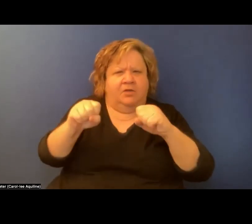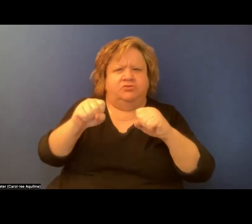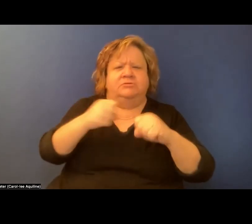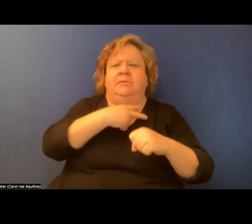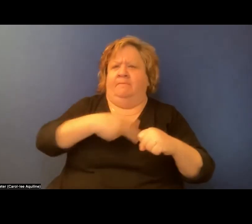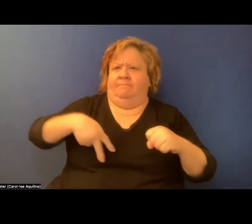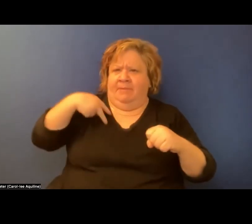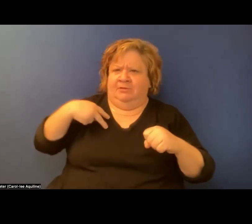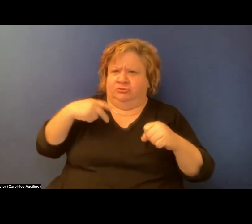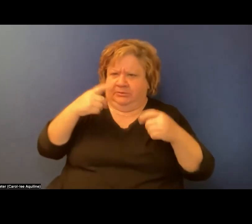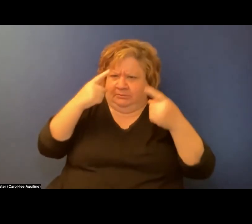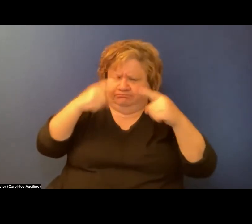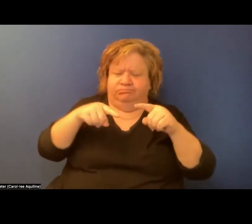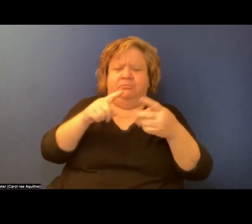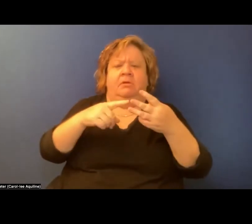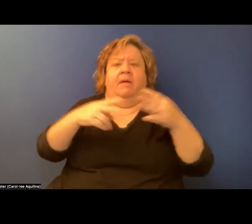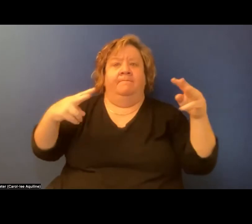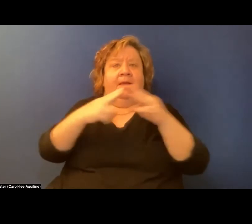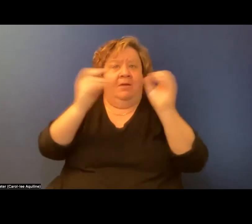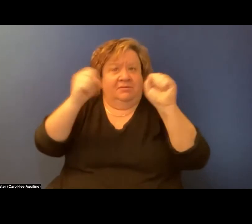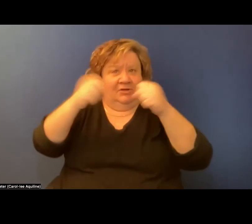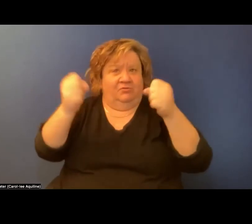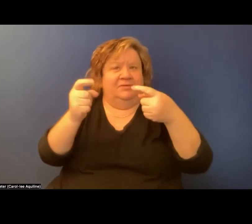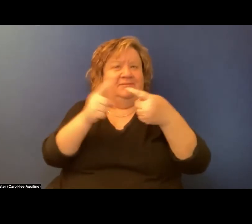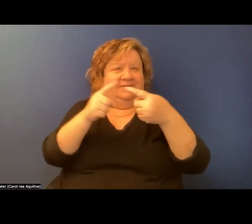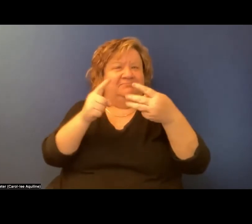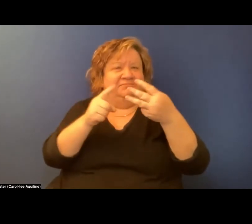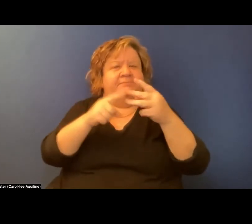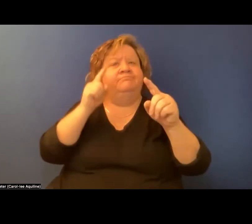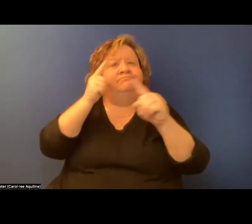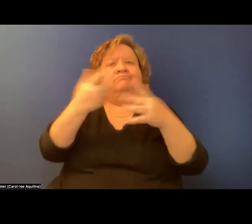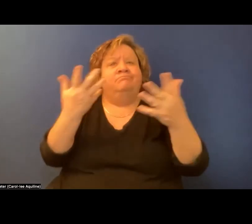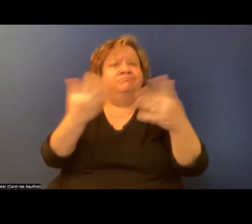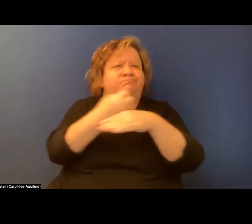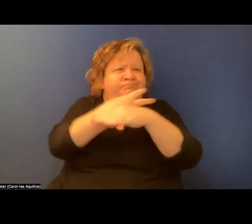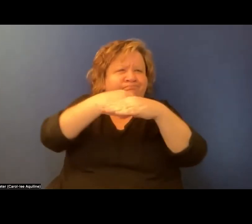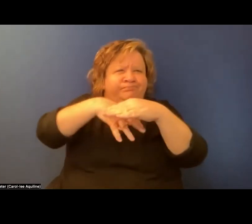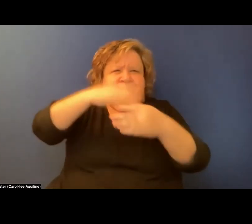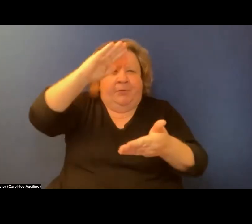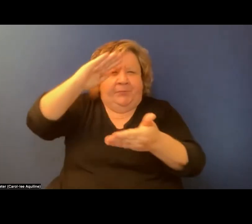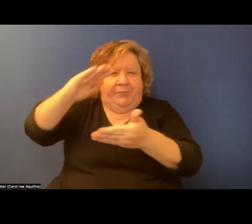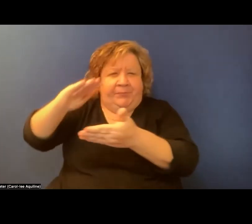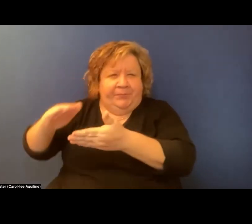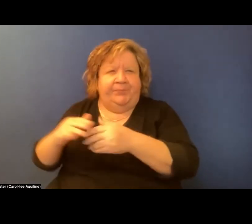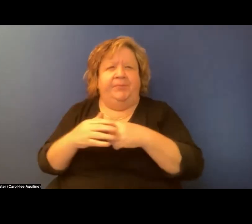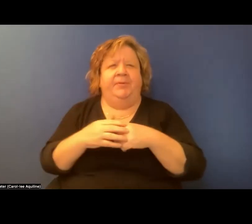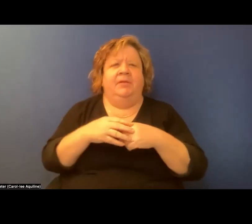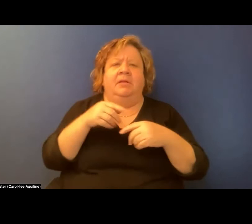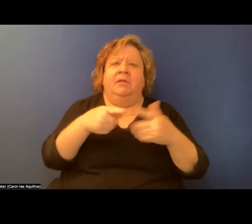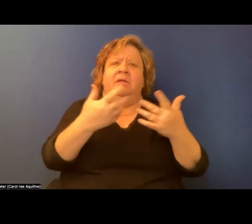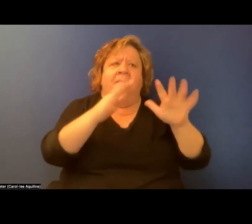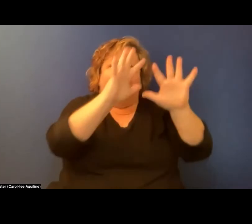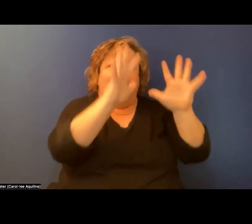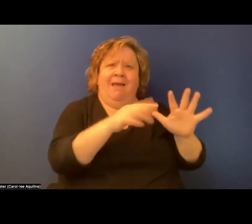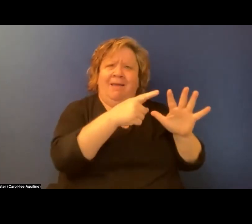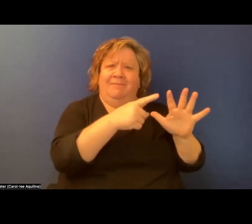reduction. Now, the climate change impacts every corner of our globe, of course, and threatens peace, food